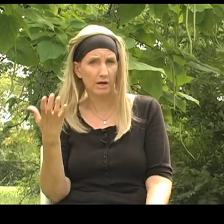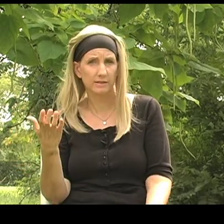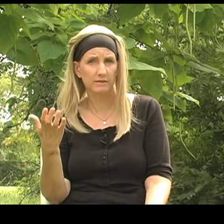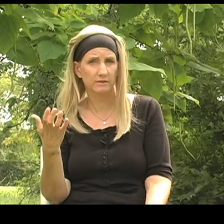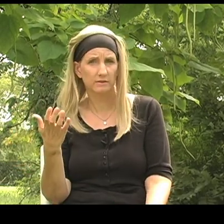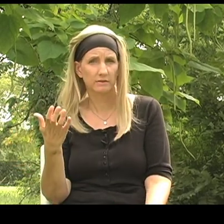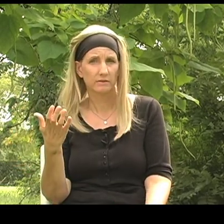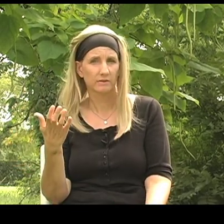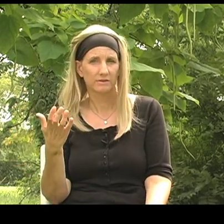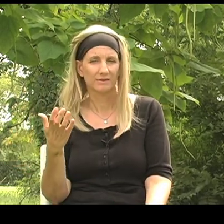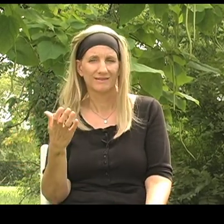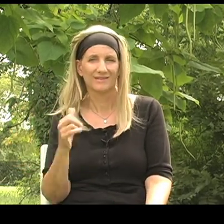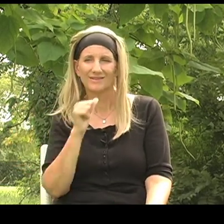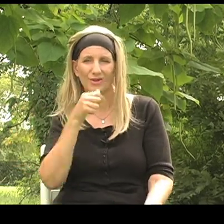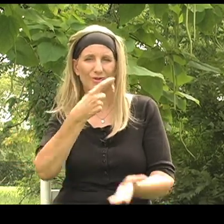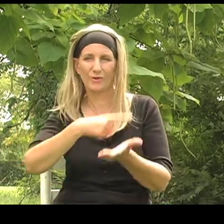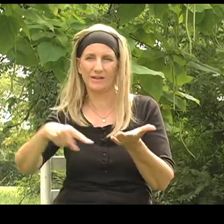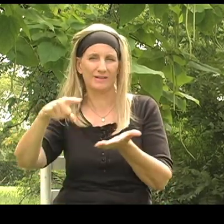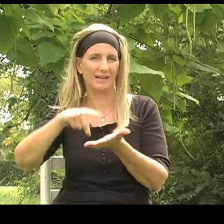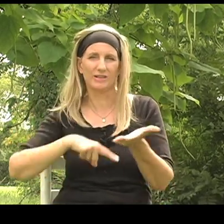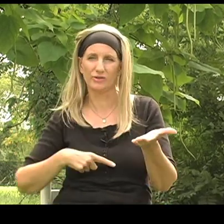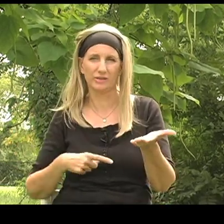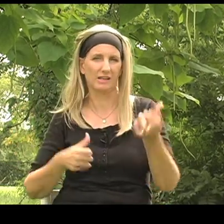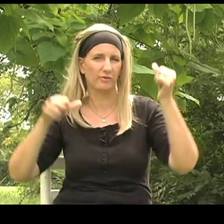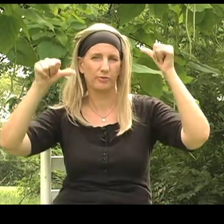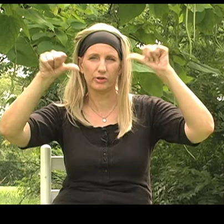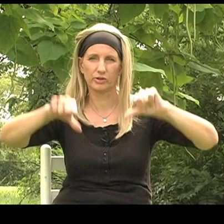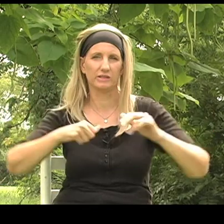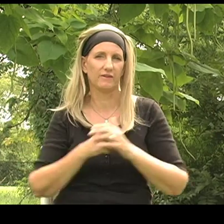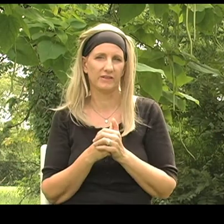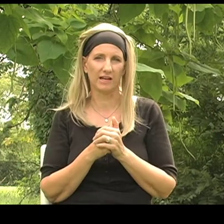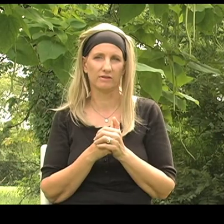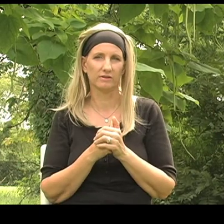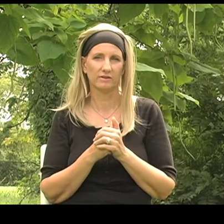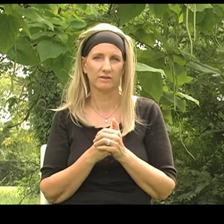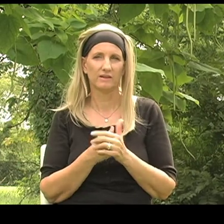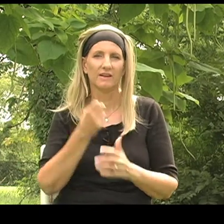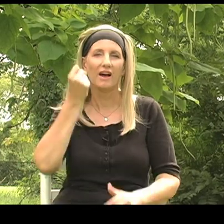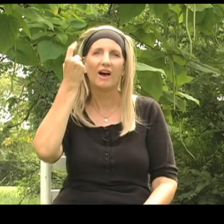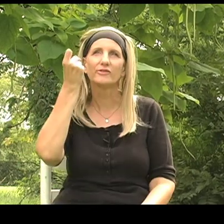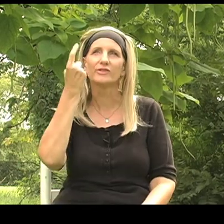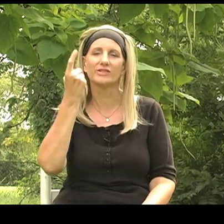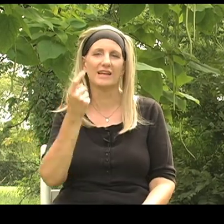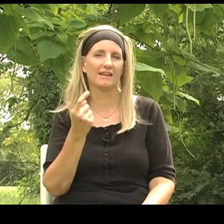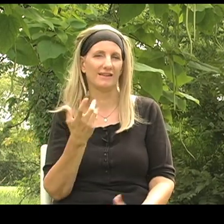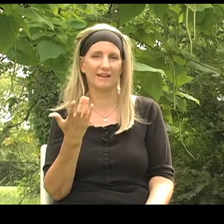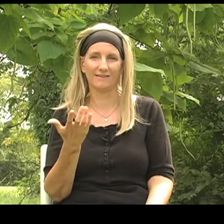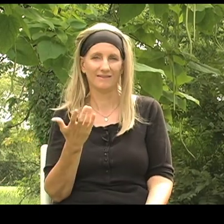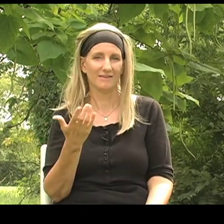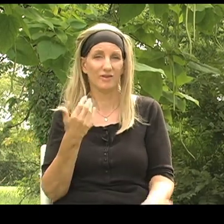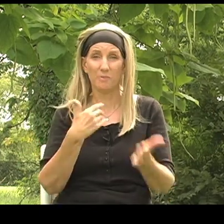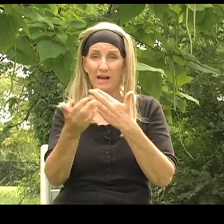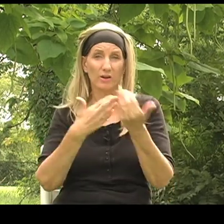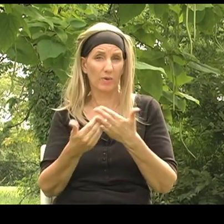menopause, don't criticize yourself and put yourself down. Understand that no matter what